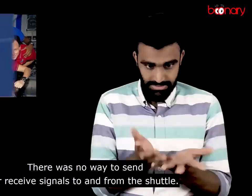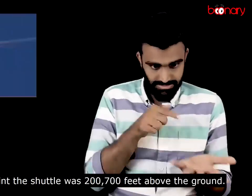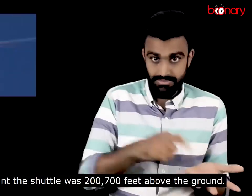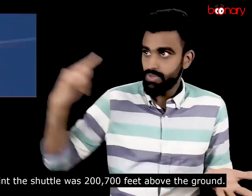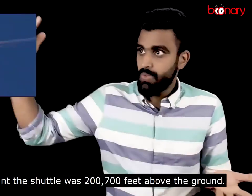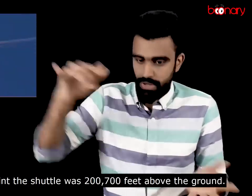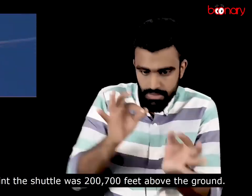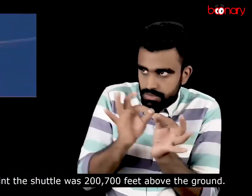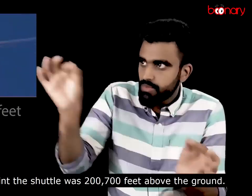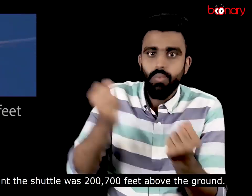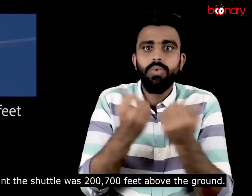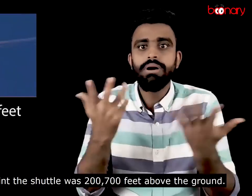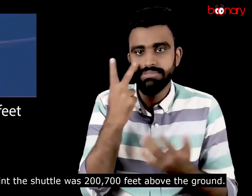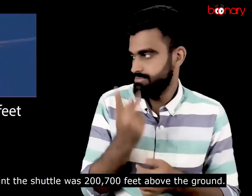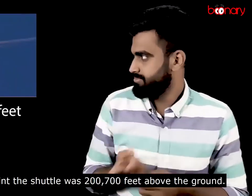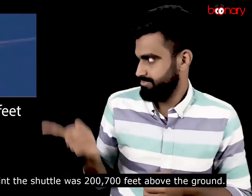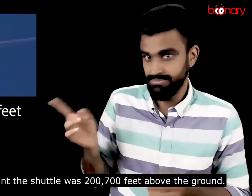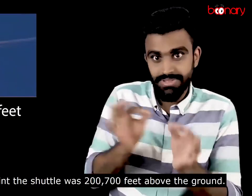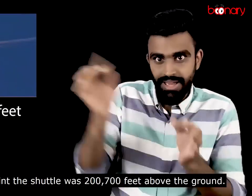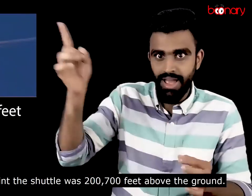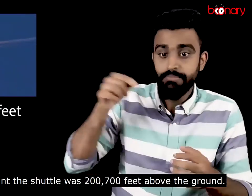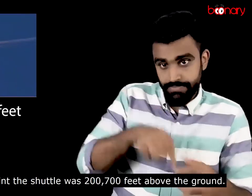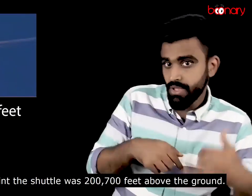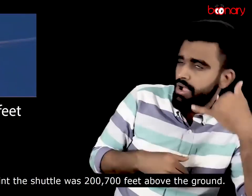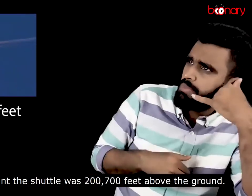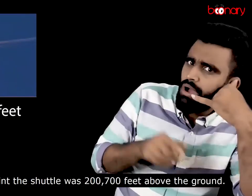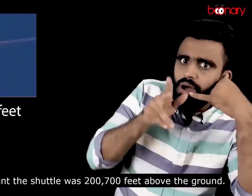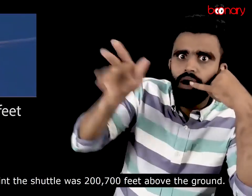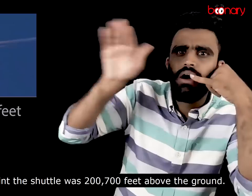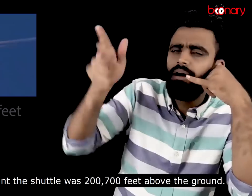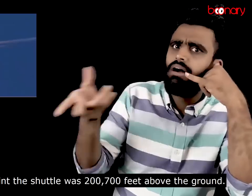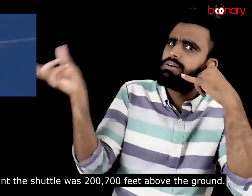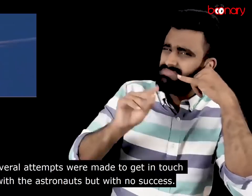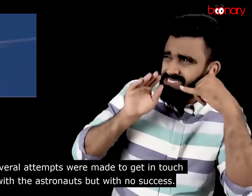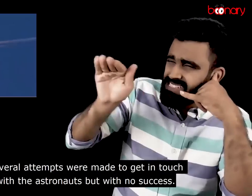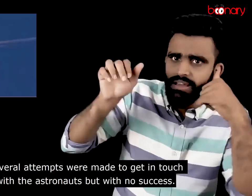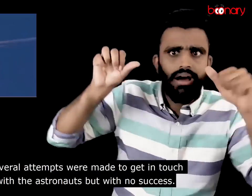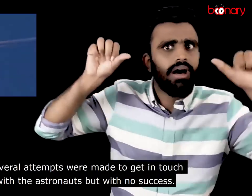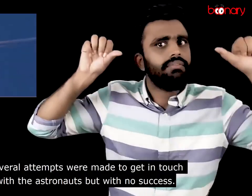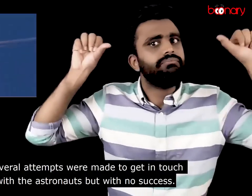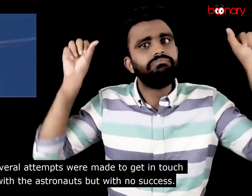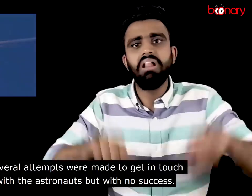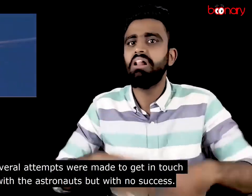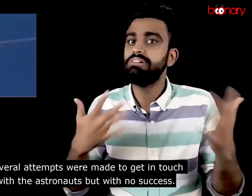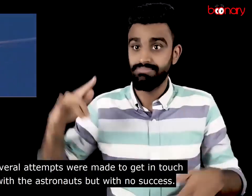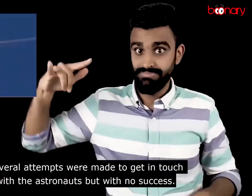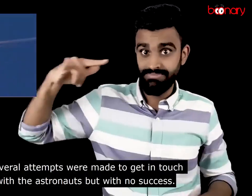At this point, the shuttle was 2,700 feet above the ground. Several attempts were made to get in touch with the